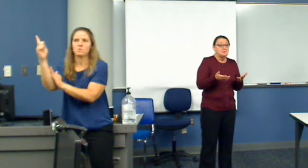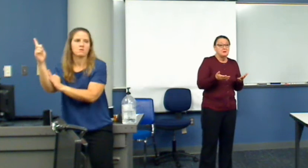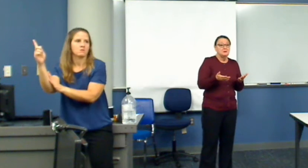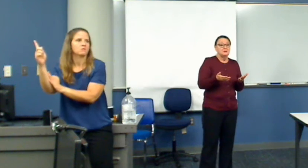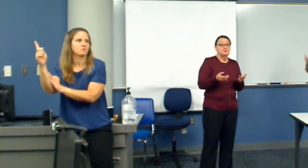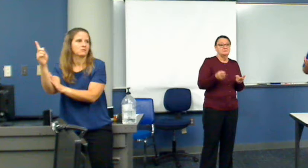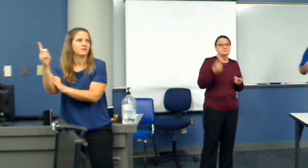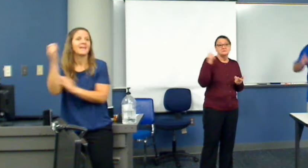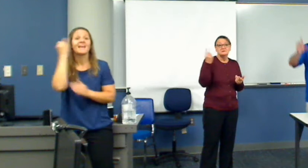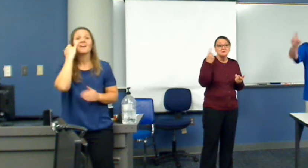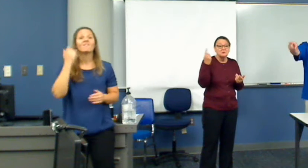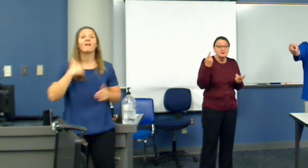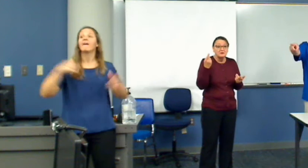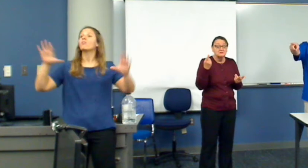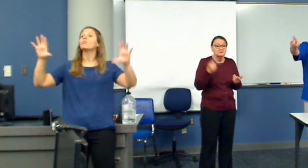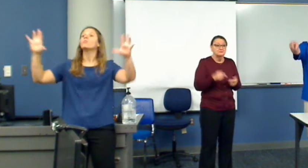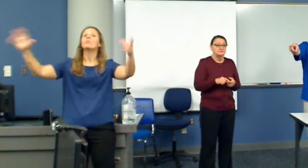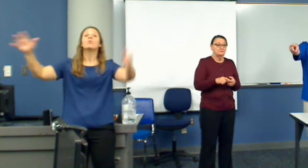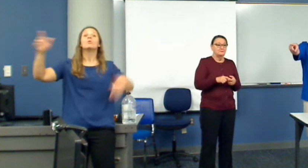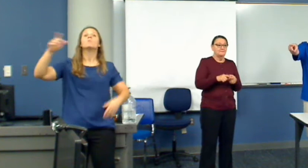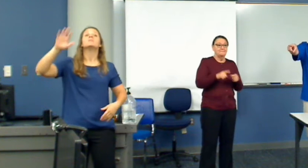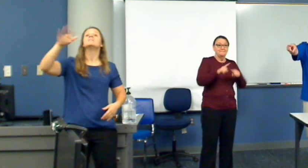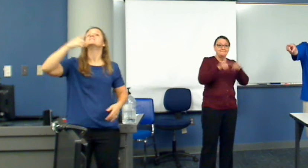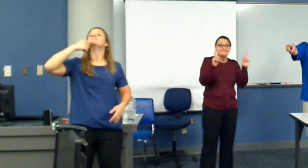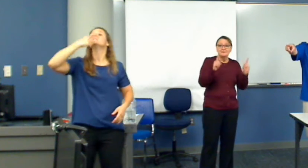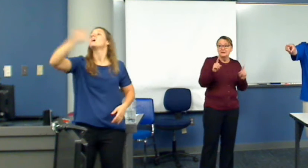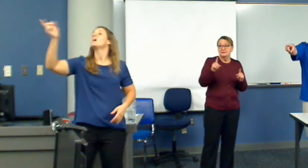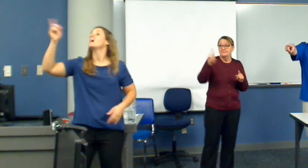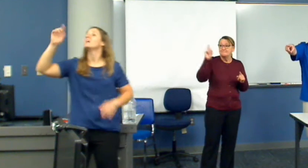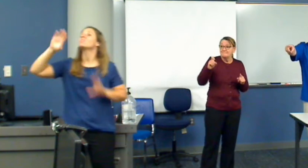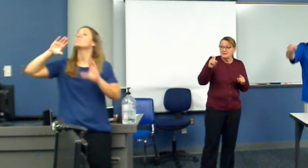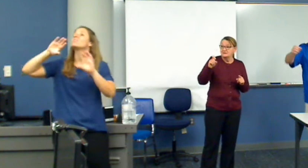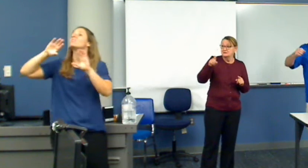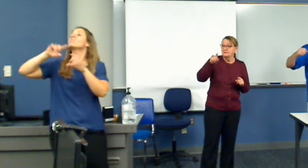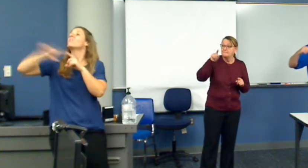yourself, so you may not do it. So if you point to someone and say, you call 911,